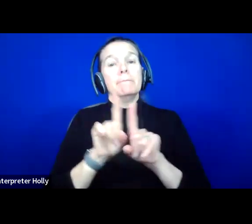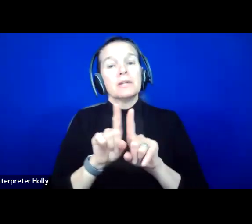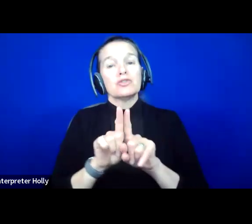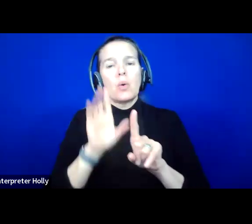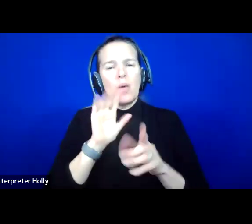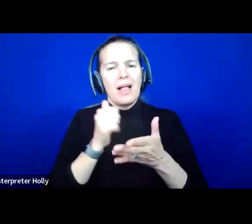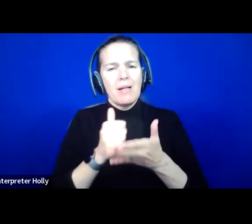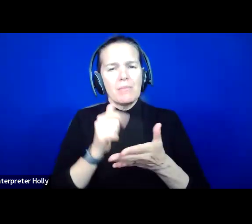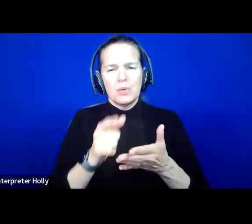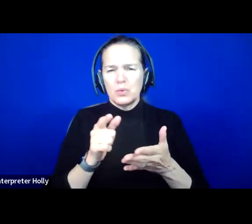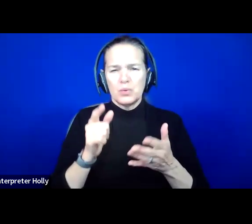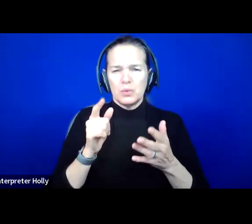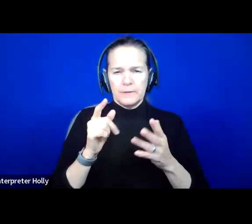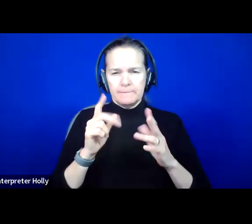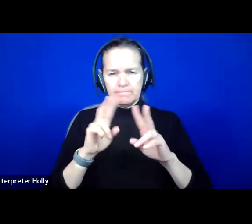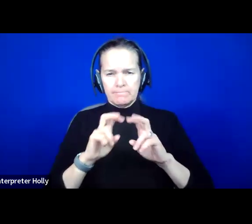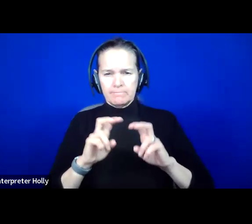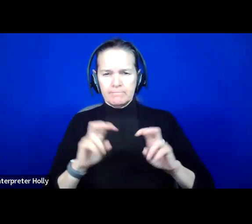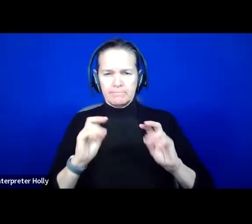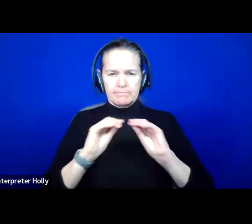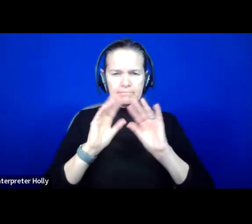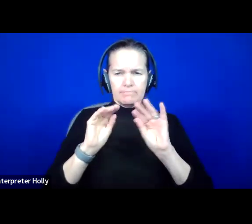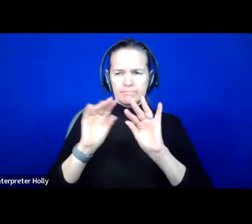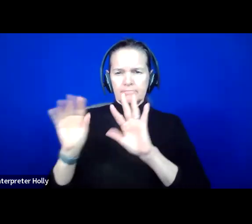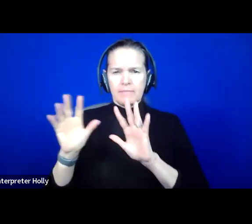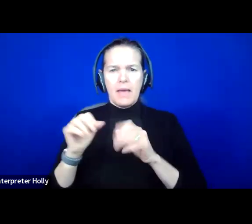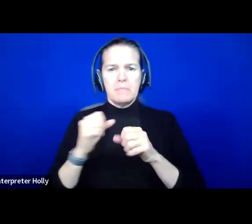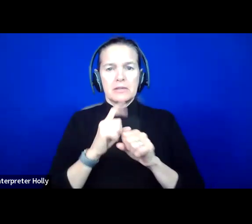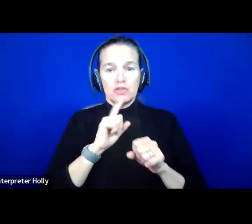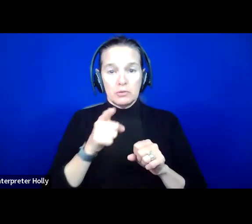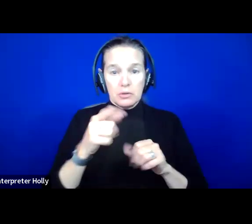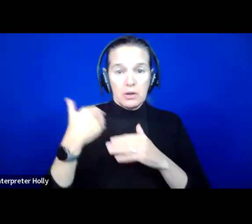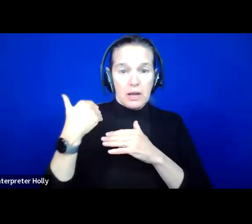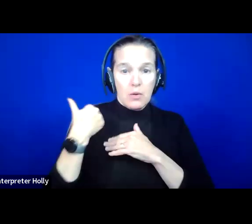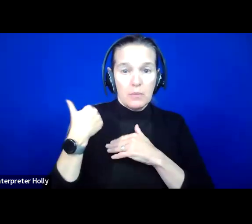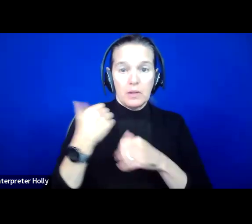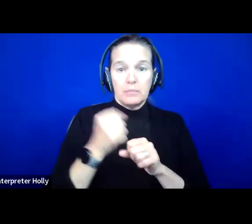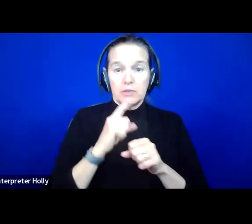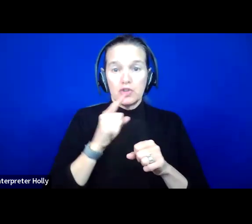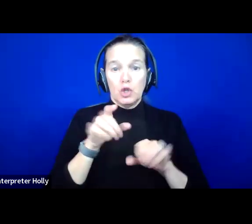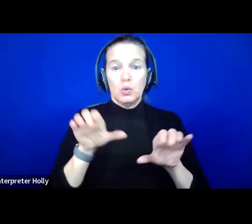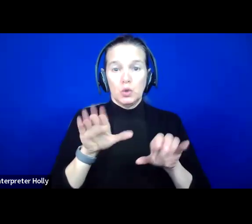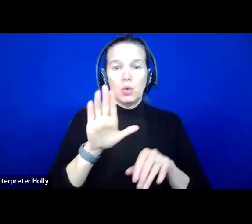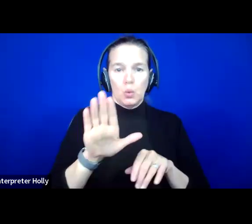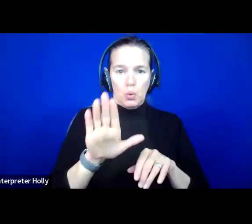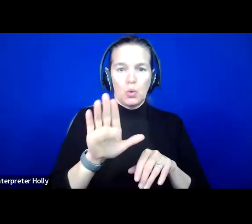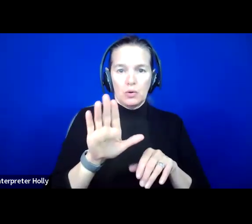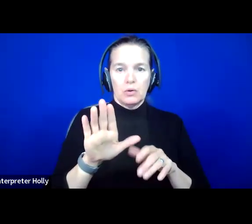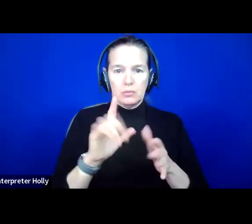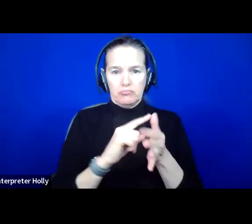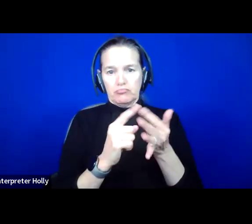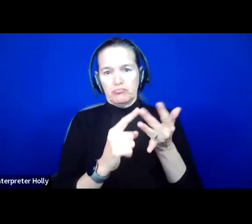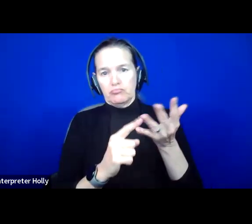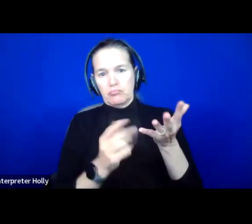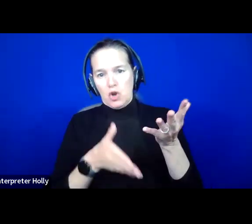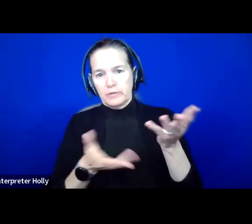clarity, and they're going to help hold you accountable to make sure that you yourself are doing your part. The finances, and when it comes to like